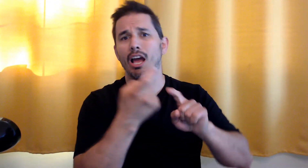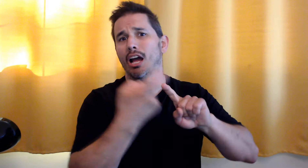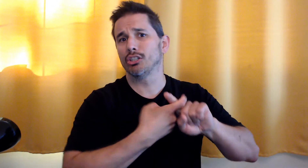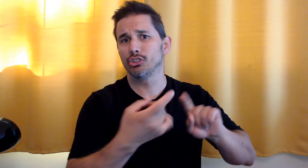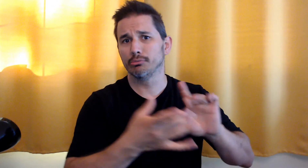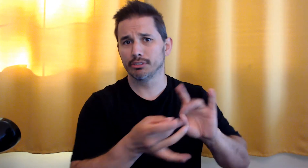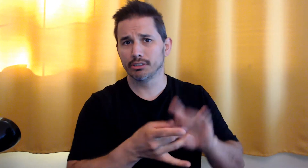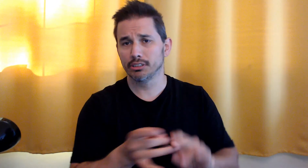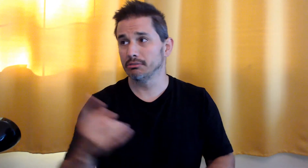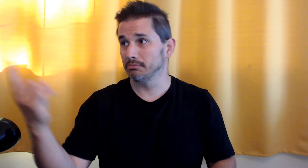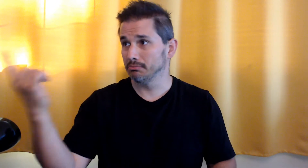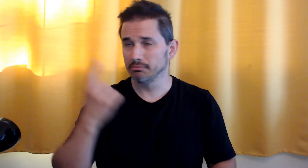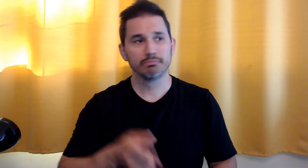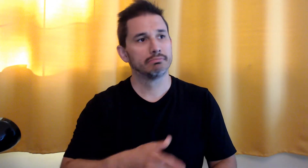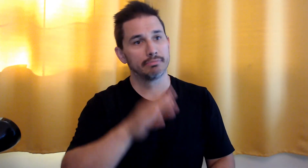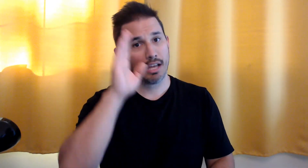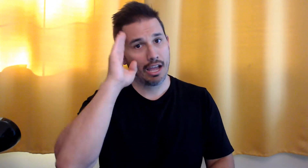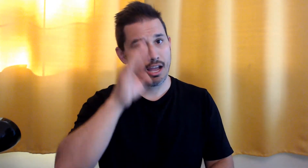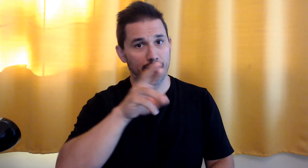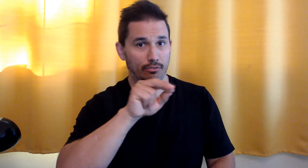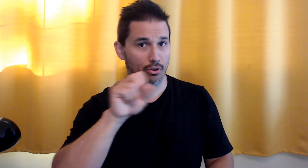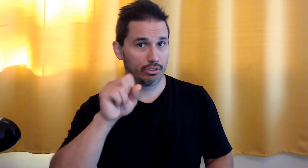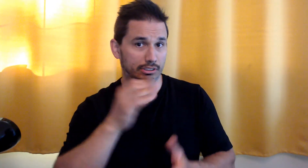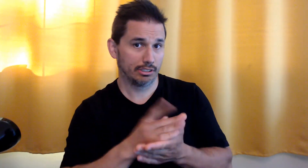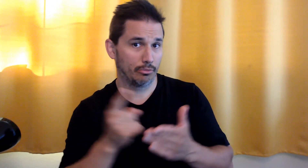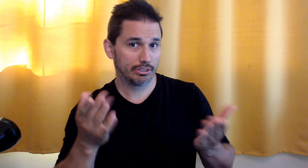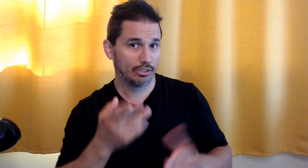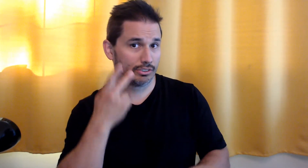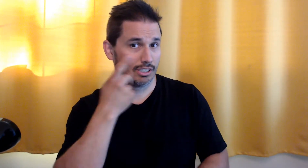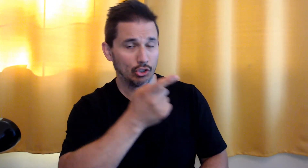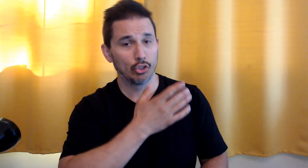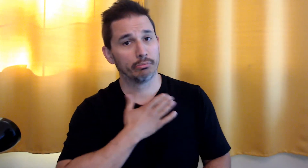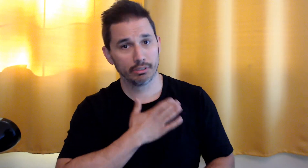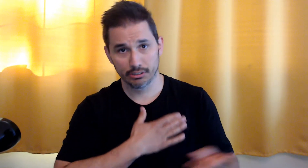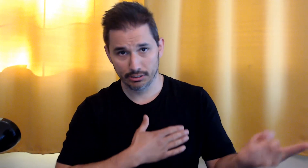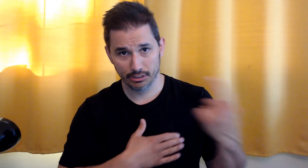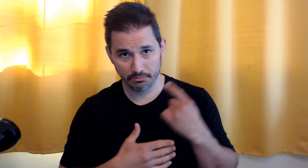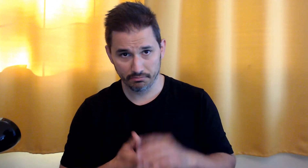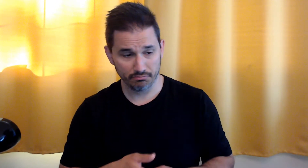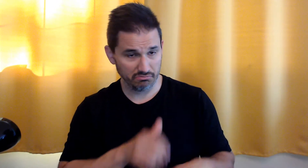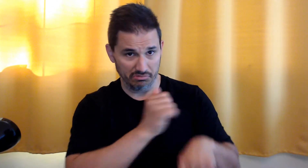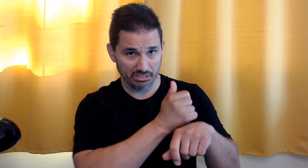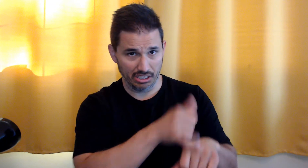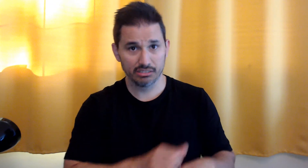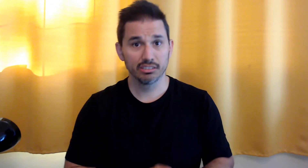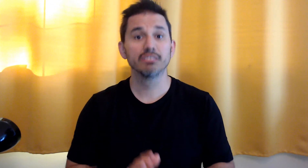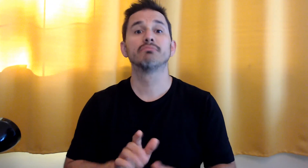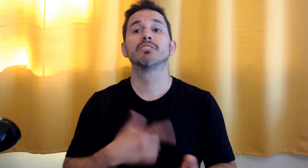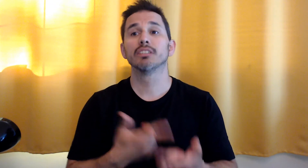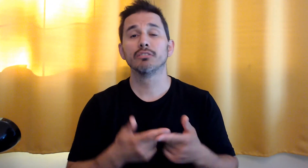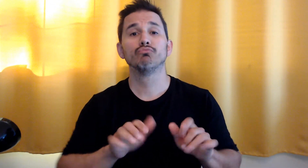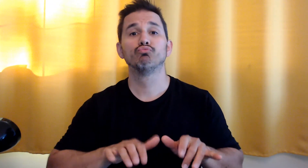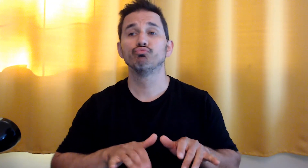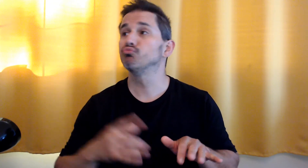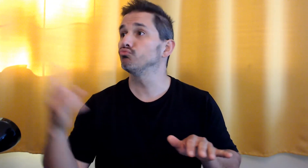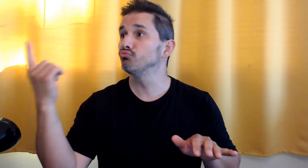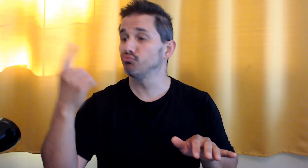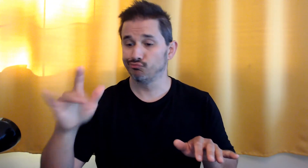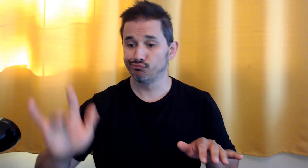time. You could set it up once automatically and then use the button to initiate the sending of that message, like, "Hi